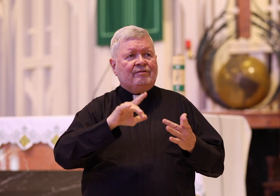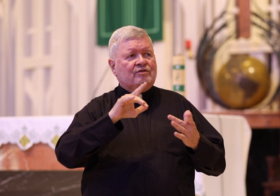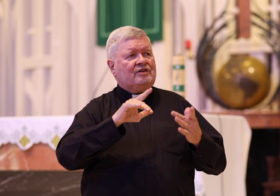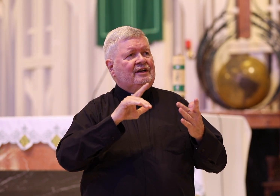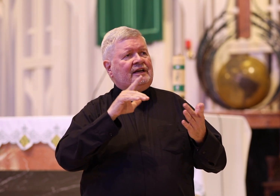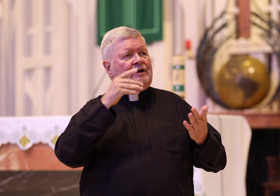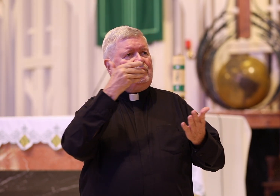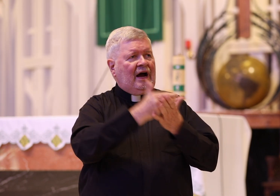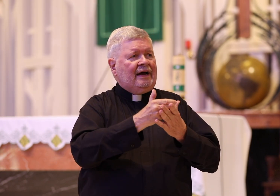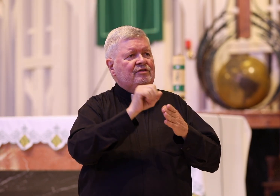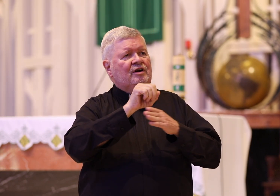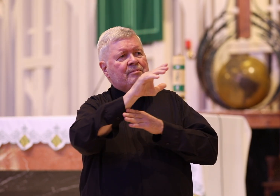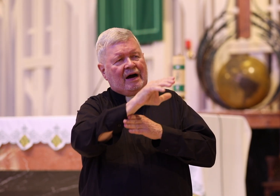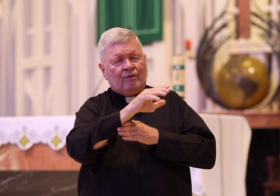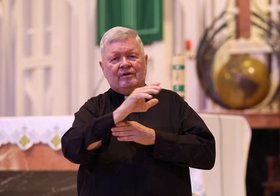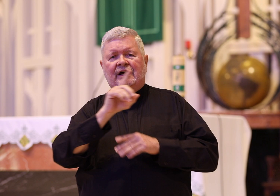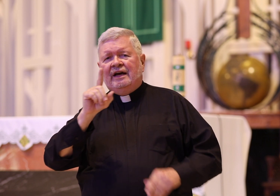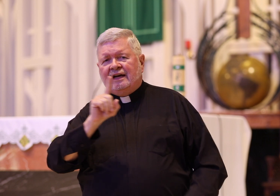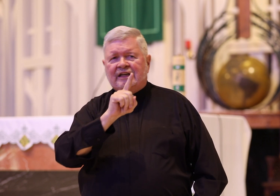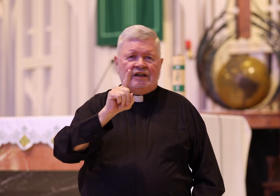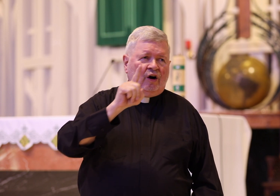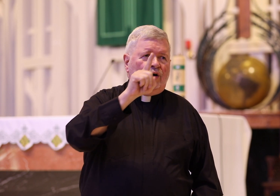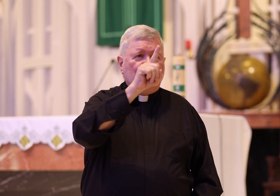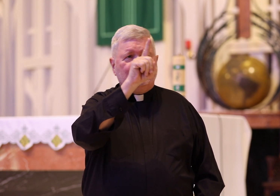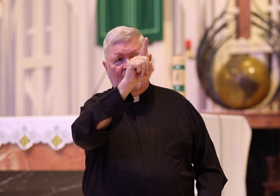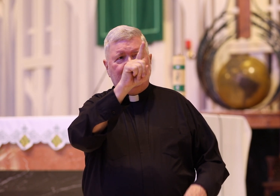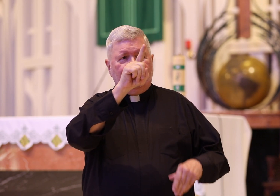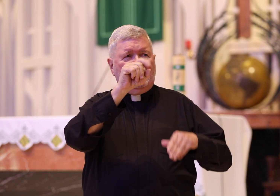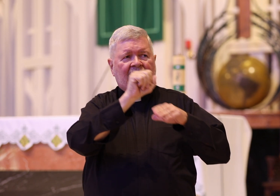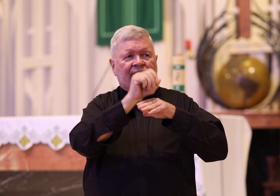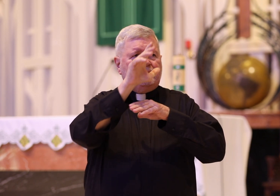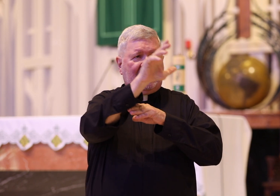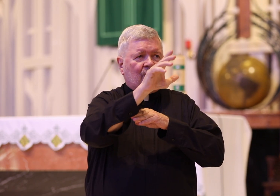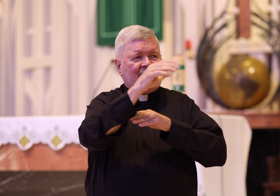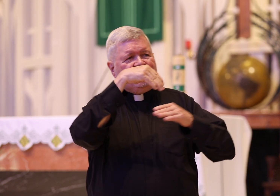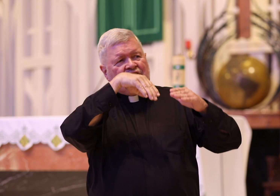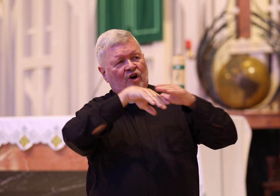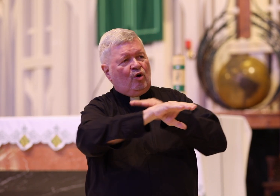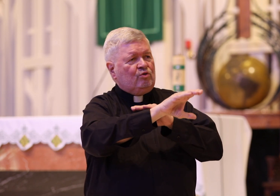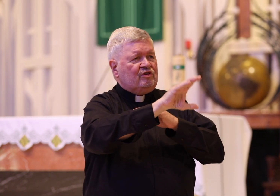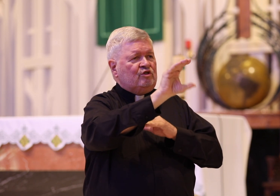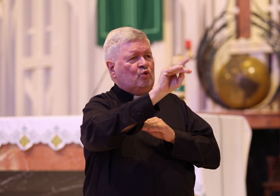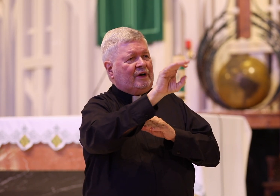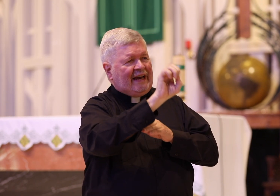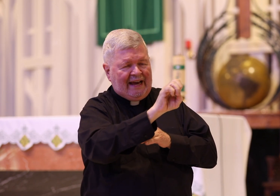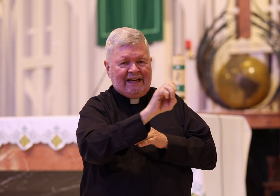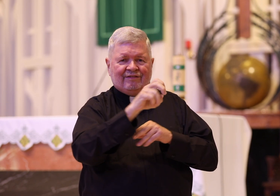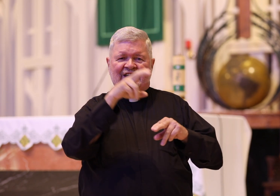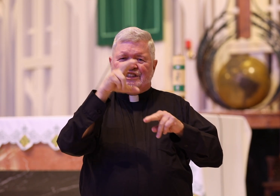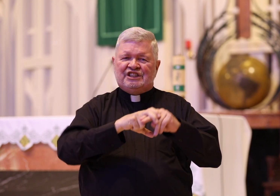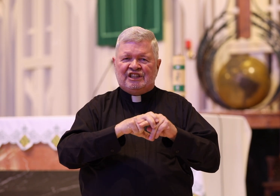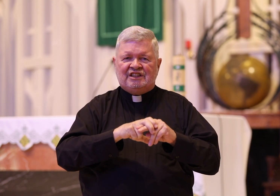and he arrives at a mountain, and he goes up on the mountain and he goes into a cave, and he just sits there